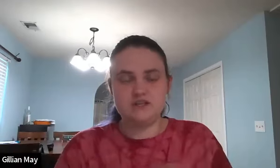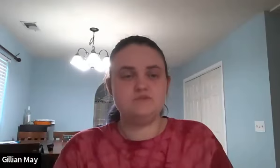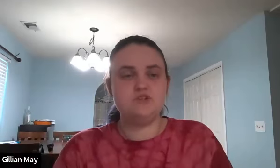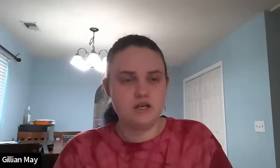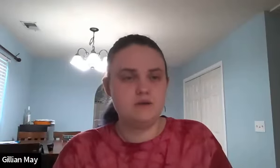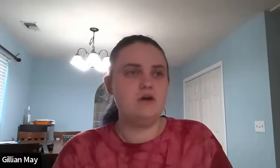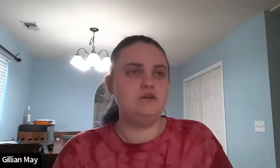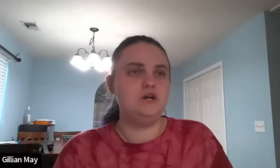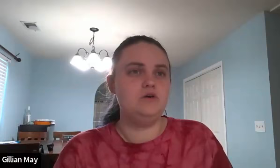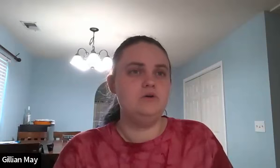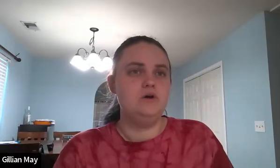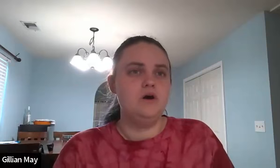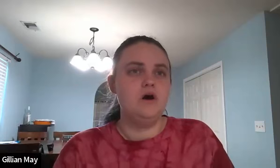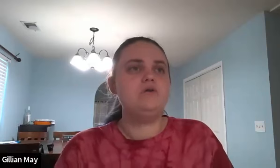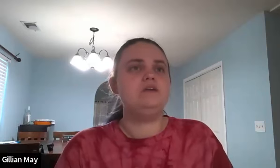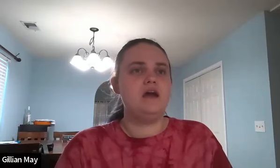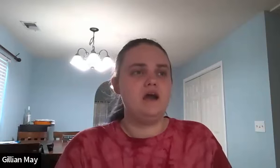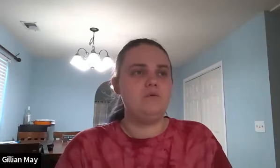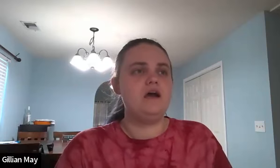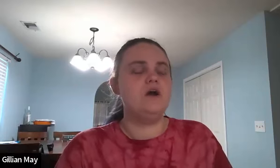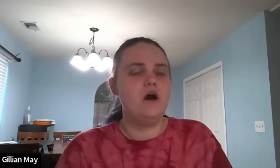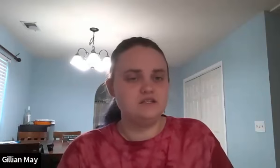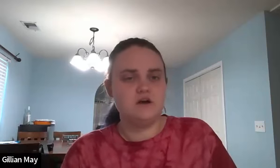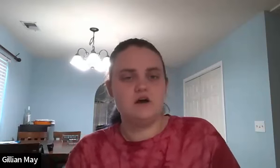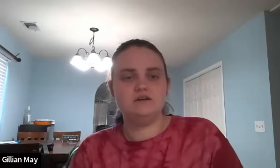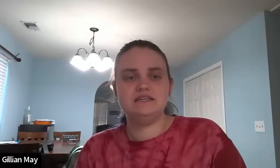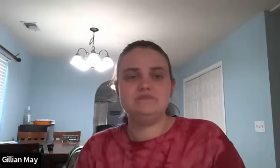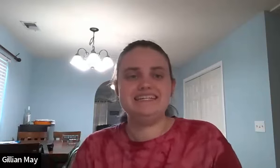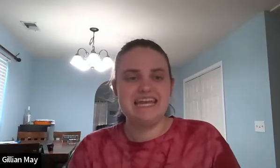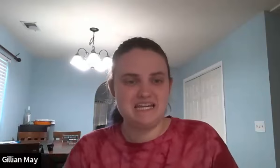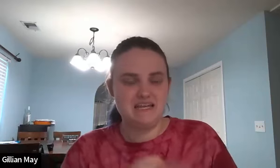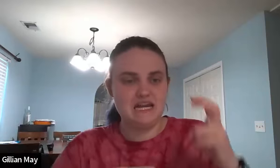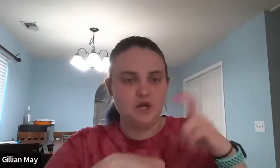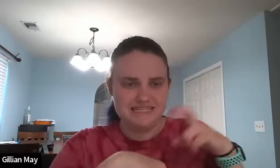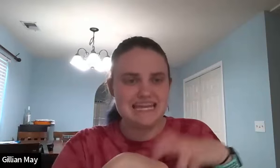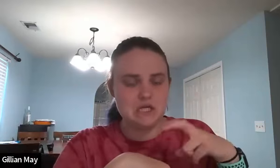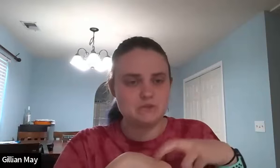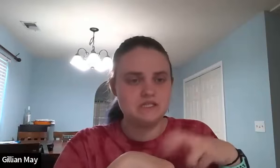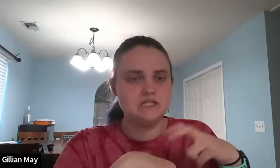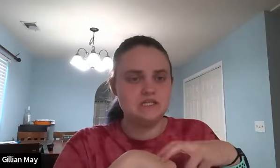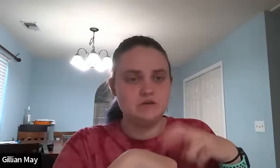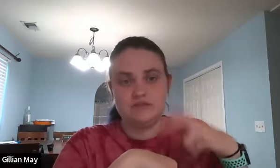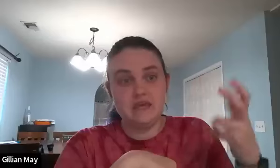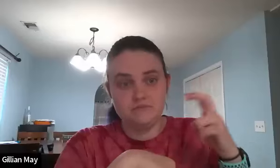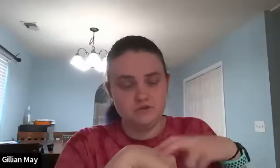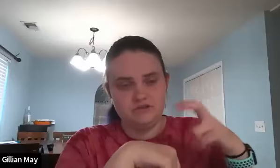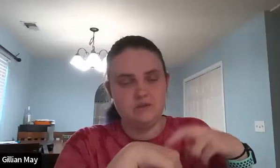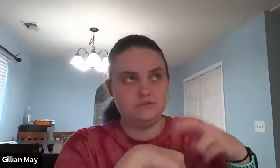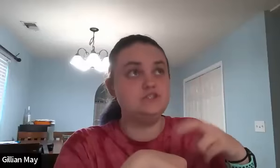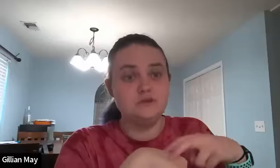I'm talking about, you know, oh yeah, we're having hot dogs and potato, like, and I go potatoes, or the campers, students